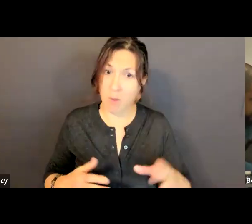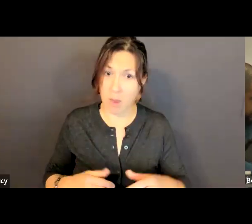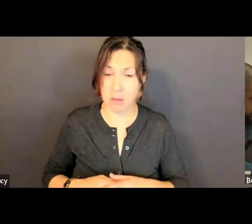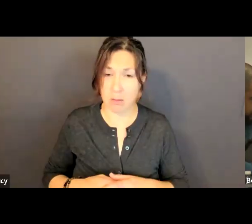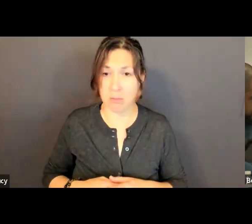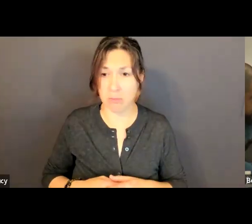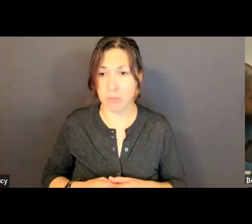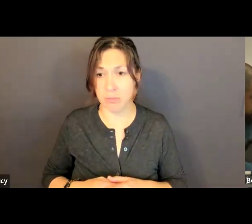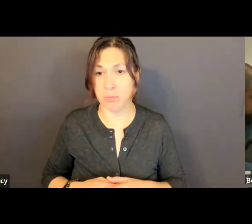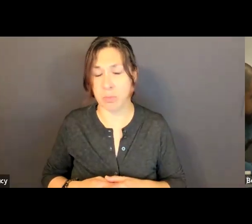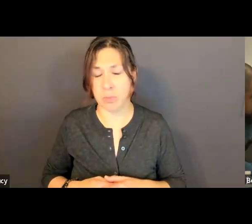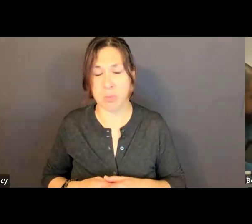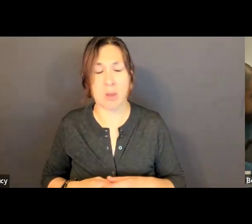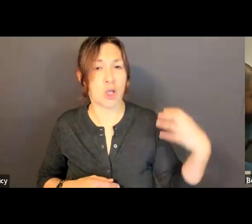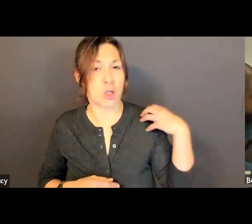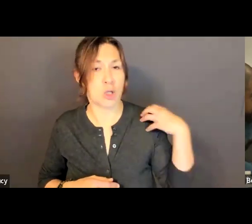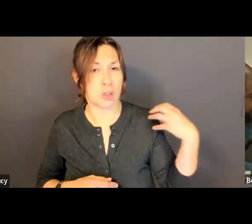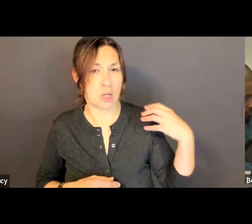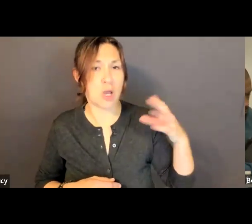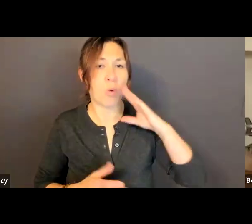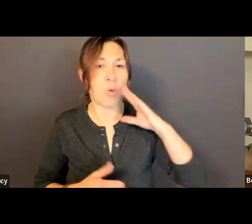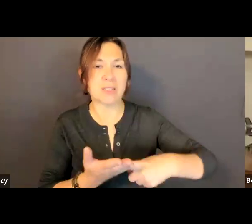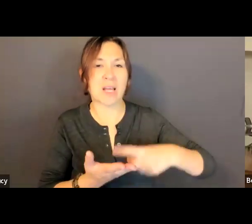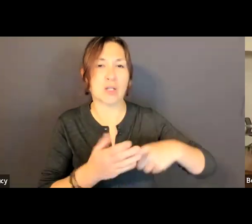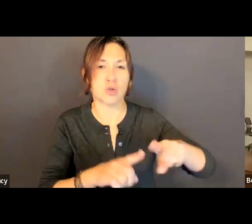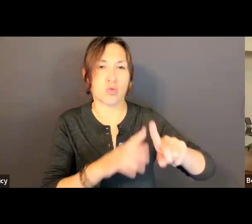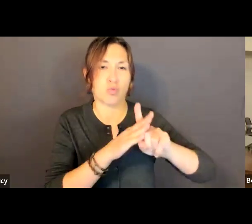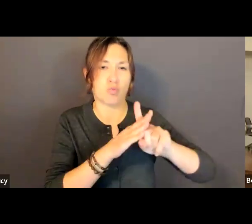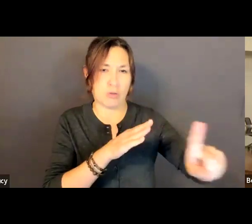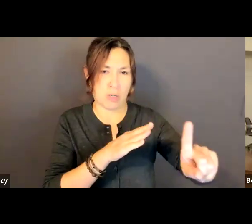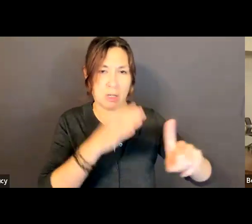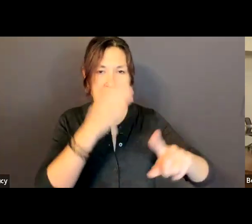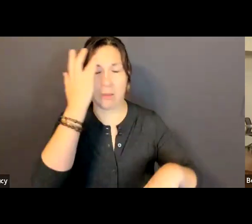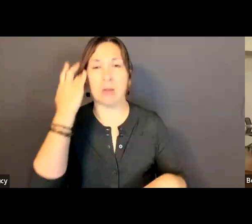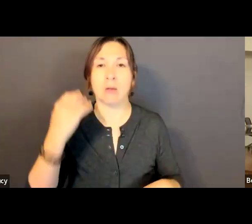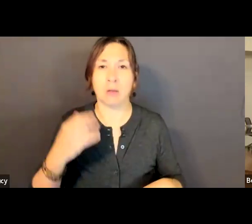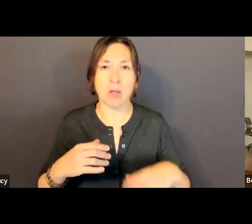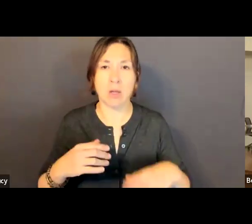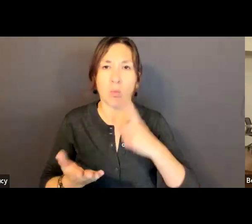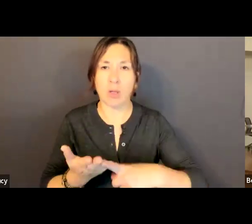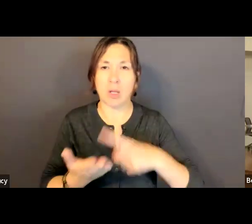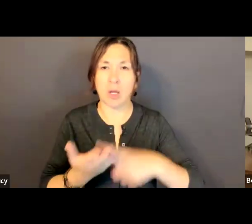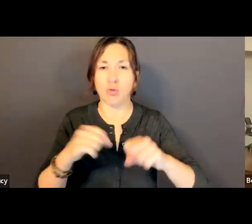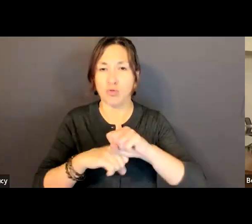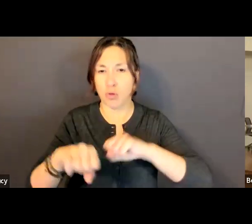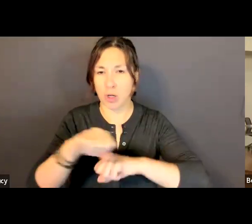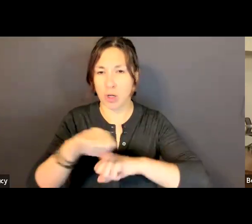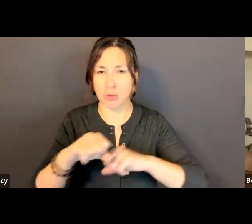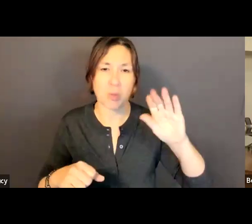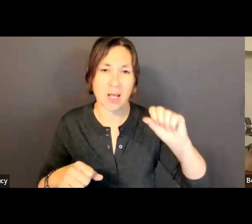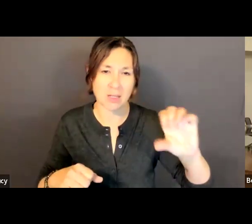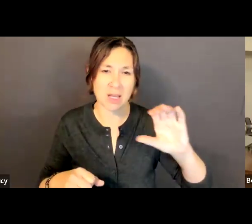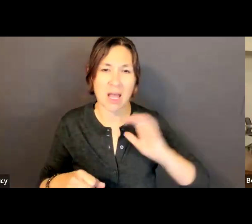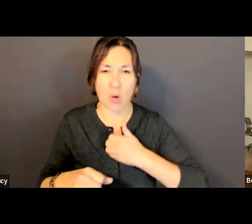reconvened. This is something that we are going to talk about at the retreat. Okay. We want to talk about the structure of our work together, but also about